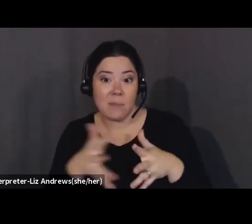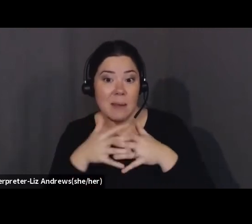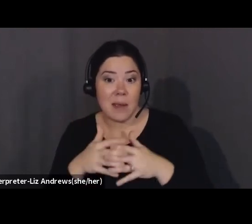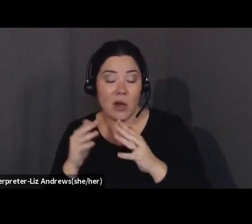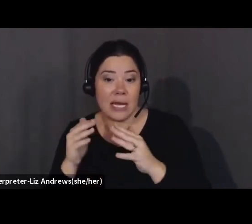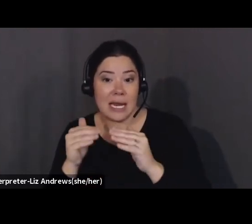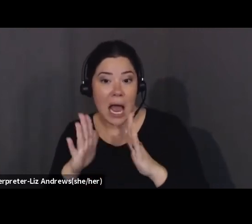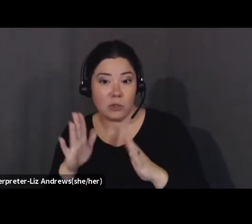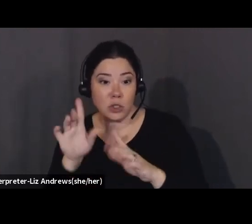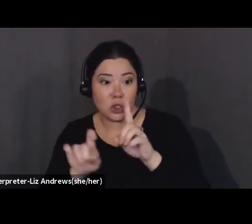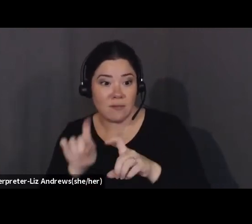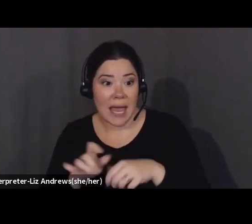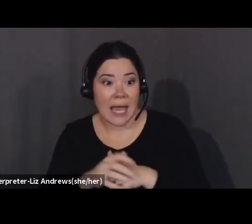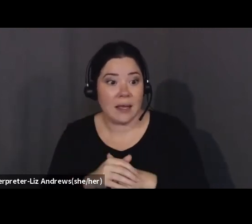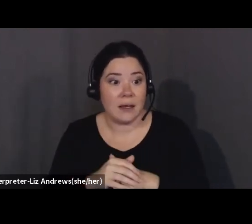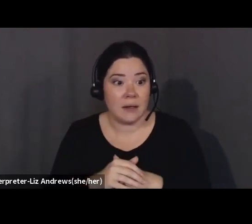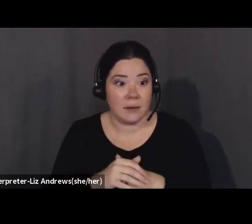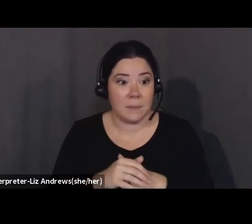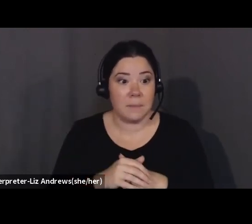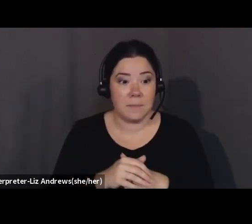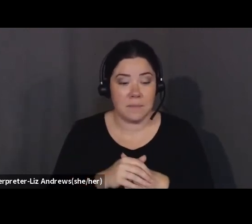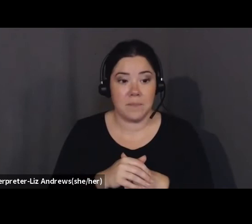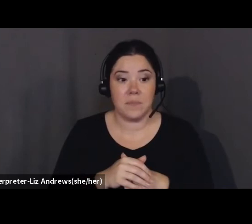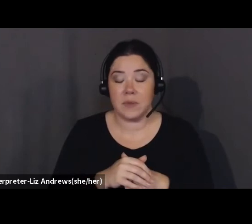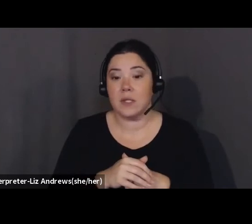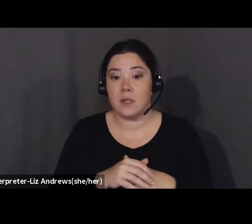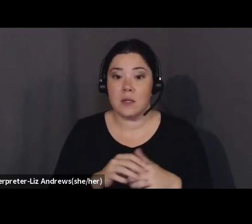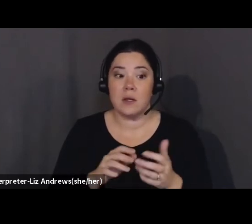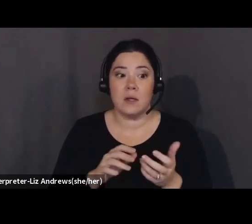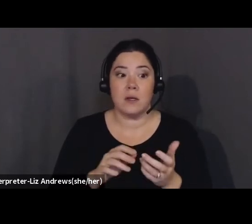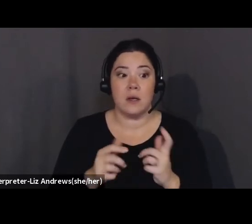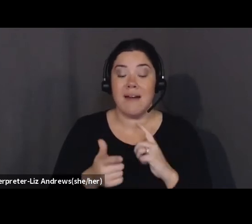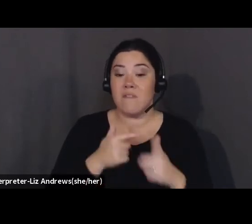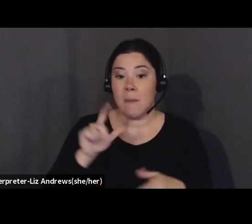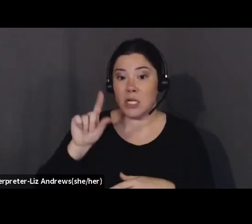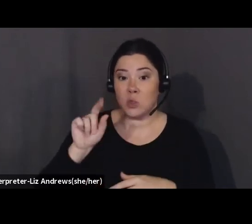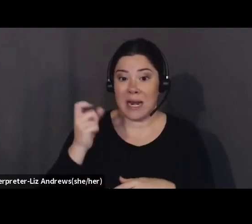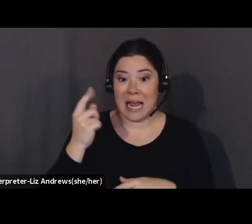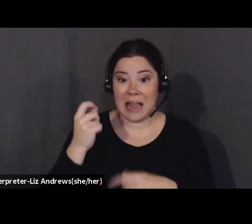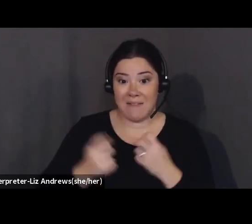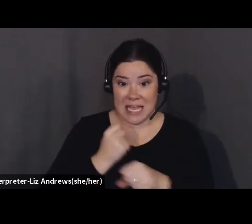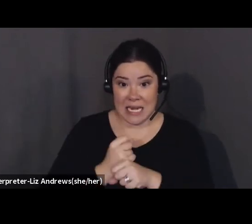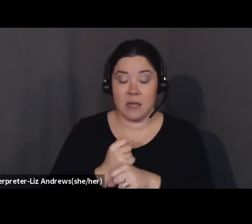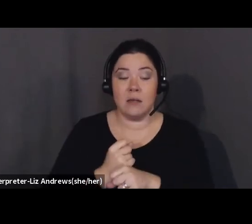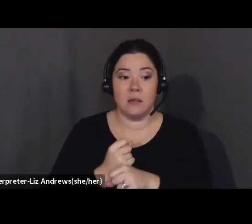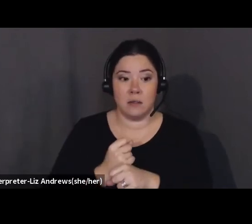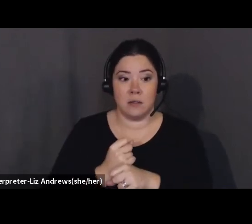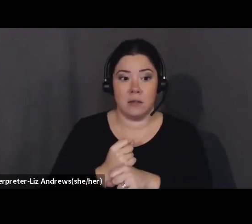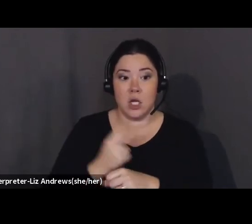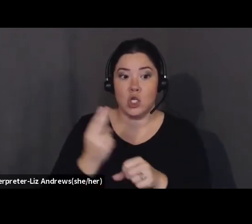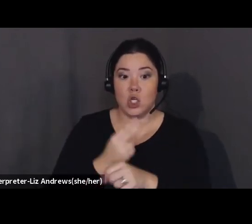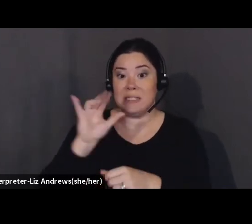And basically, it's using 2011 American Housing Survey data and the home modification